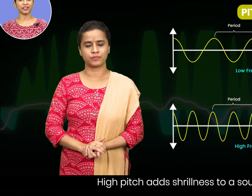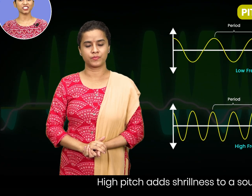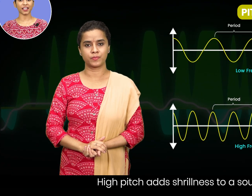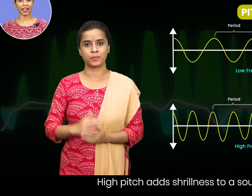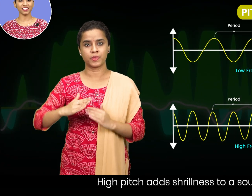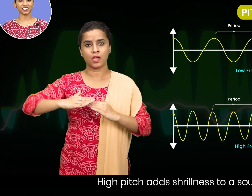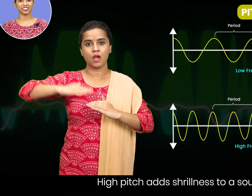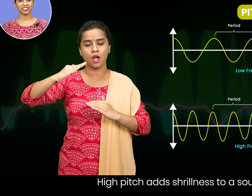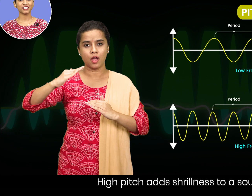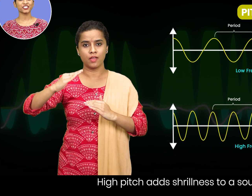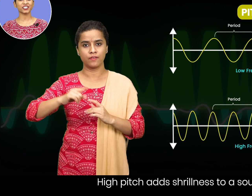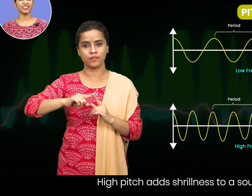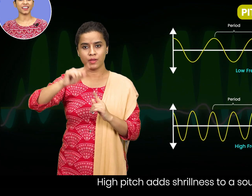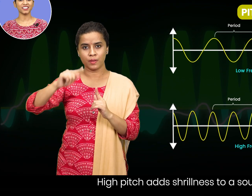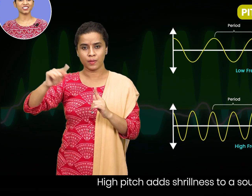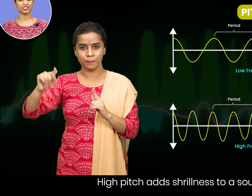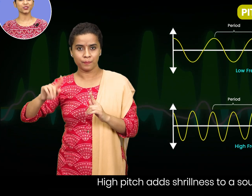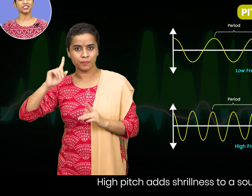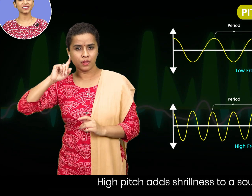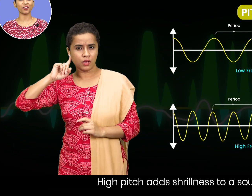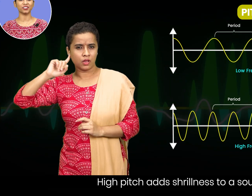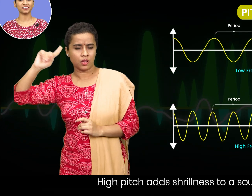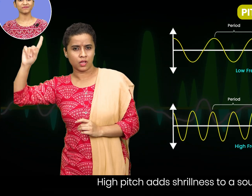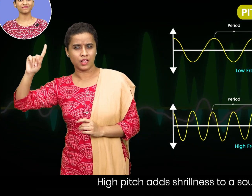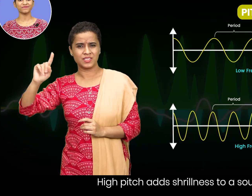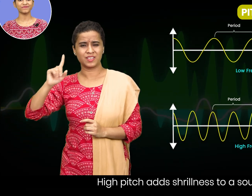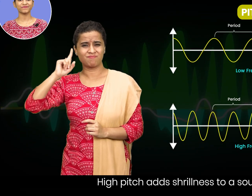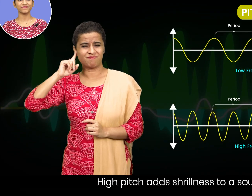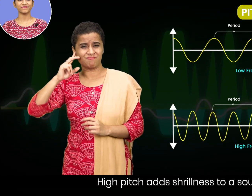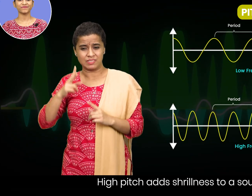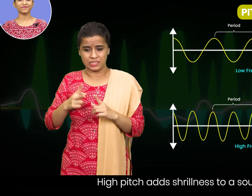High pitch adds shrillness to a sound.